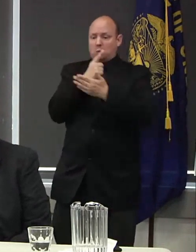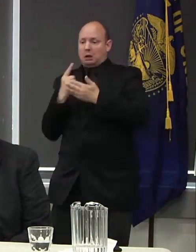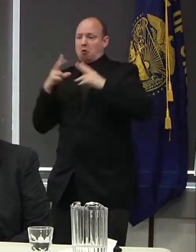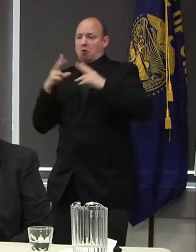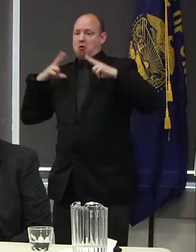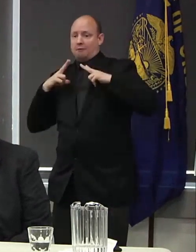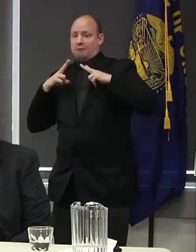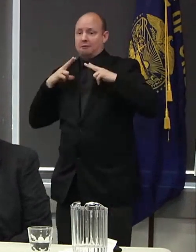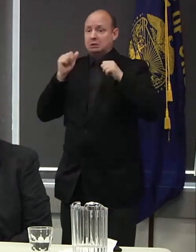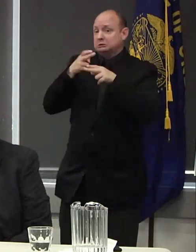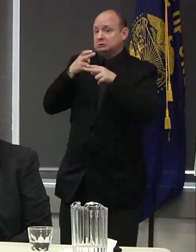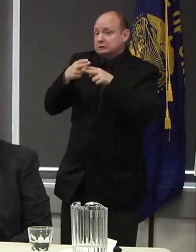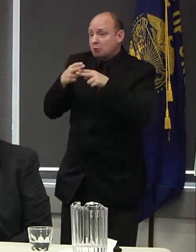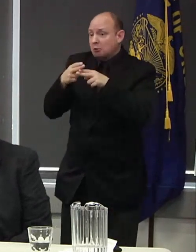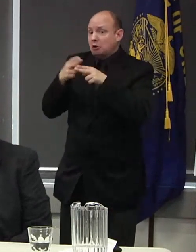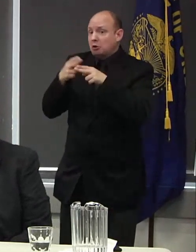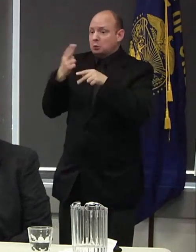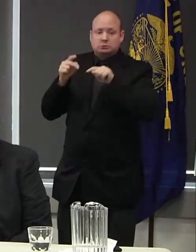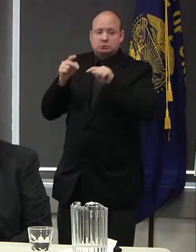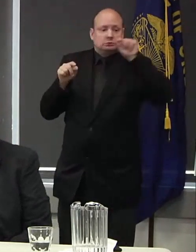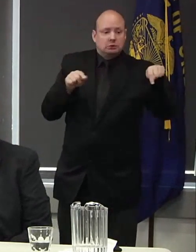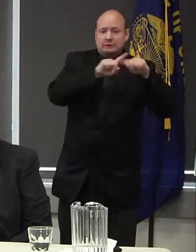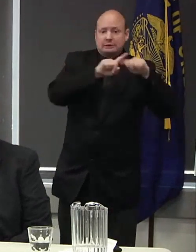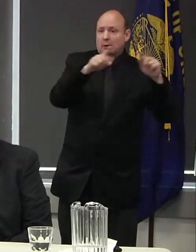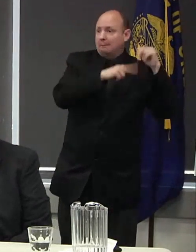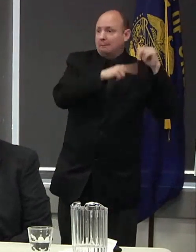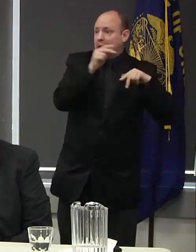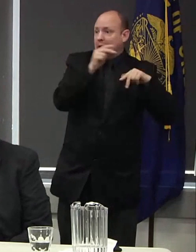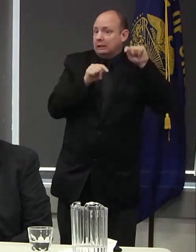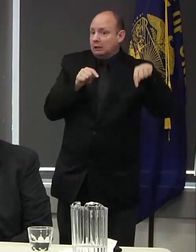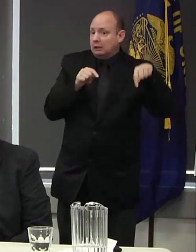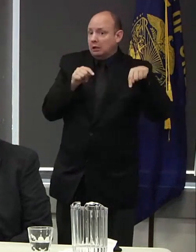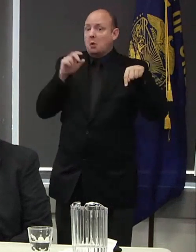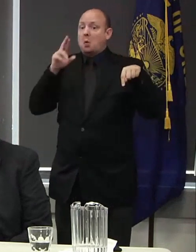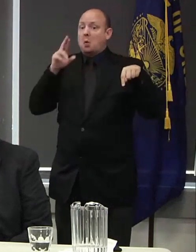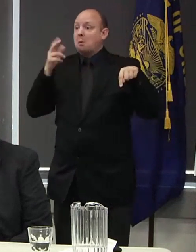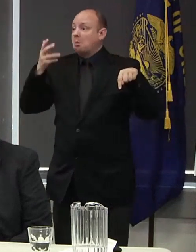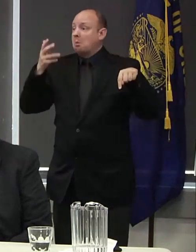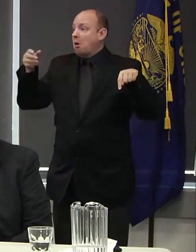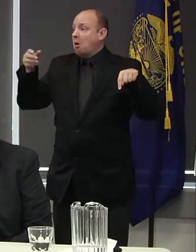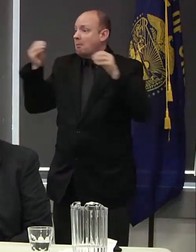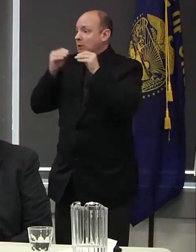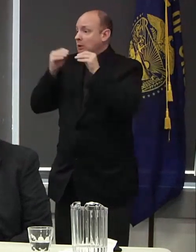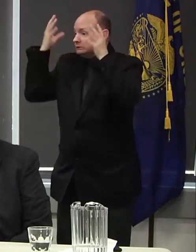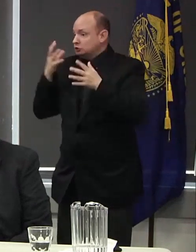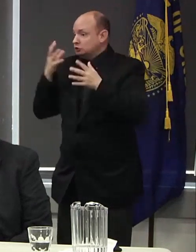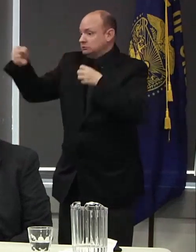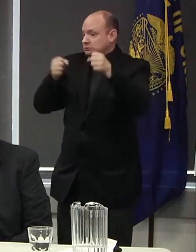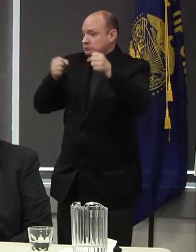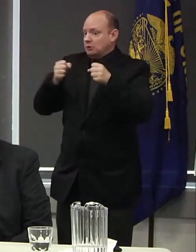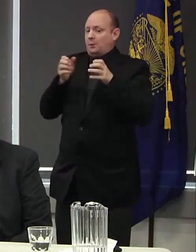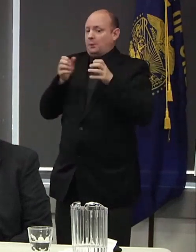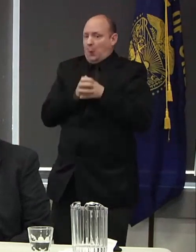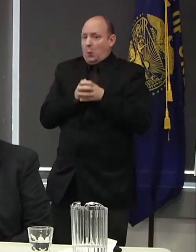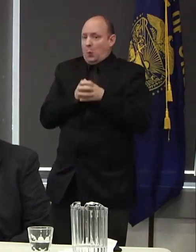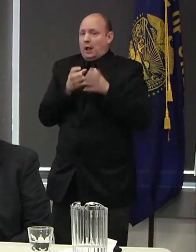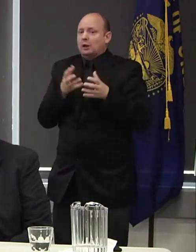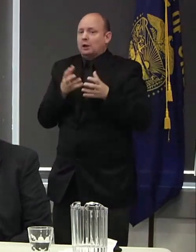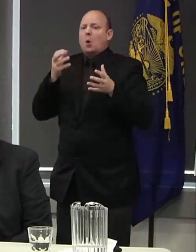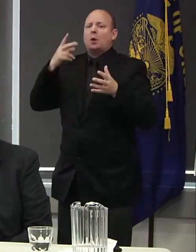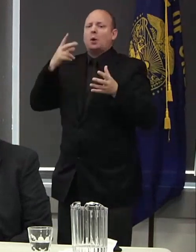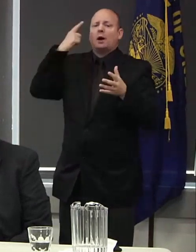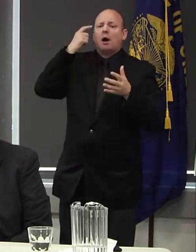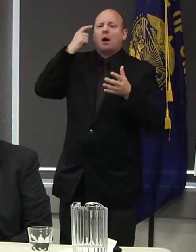alternative classrooms being set up, more teachers hired? What is it going to be? I think there's a lot of out there that are wondering